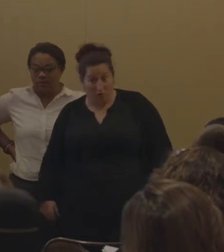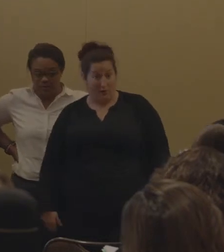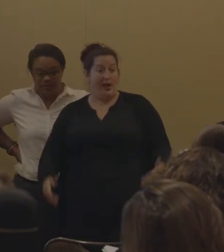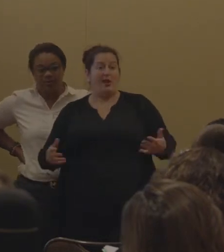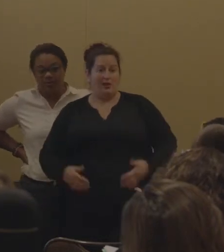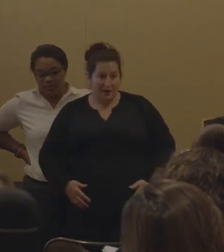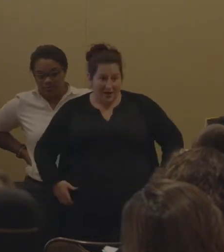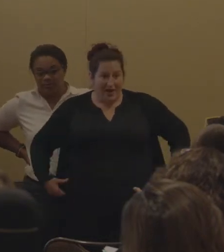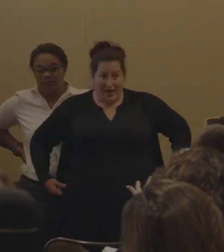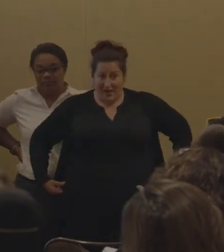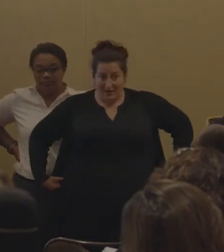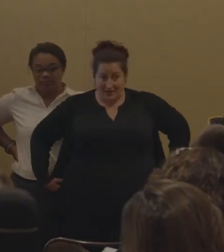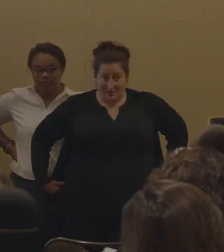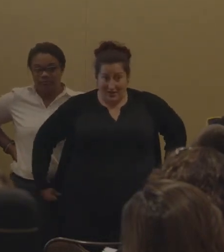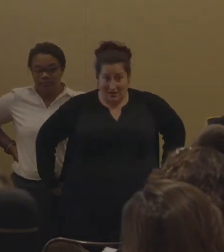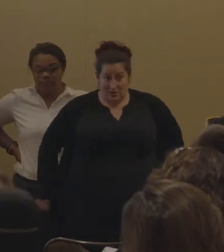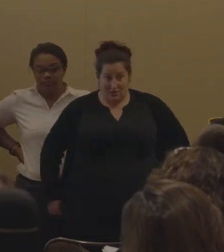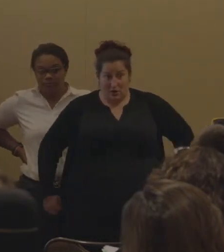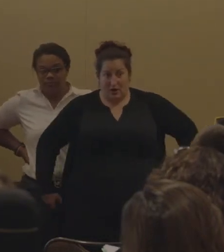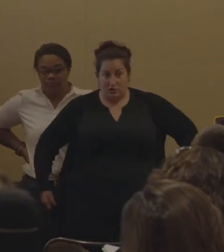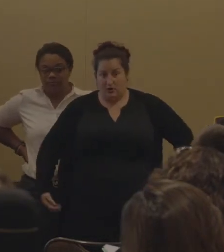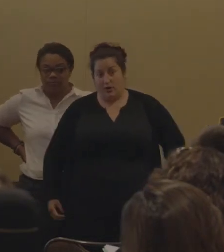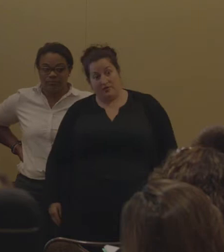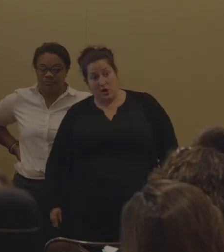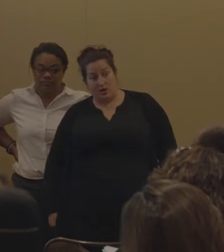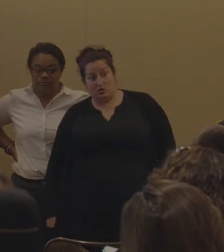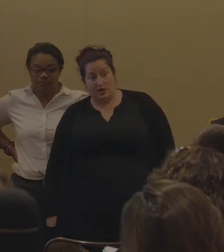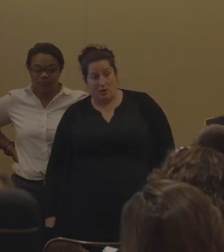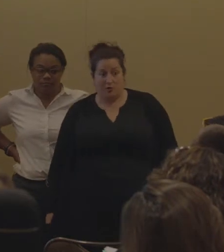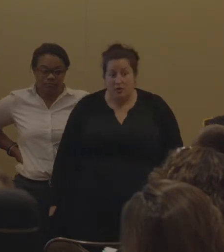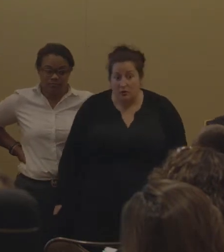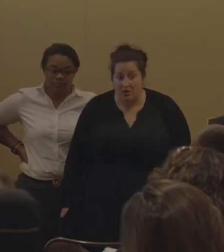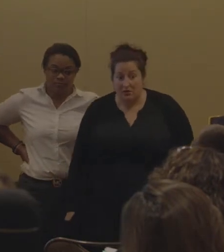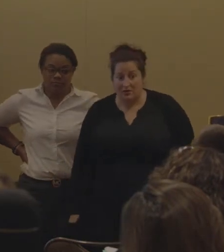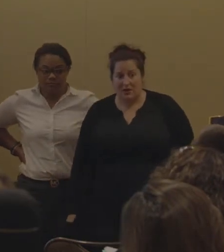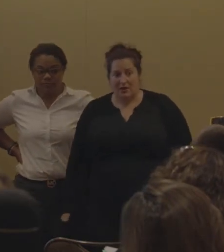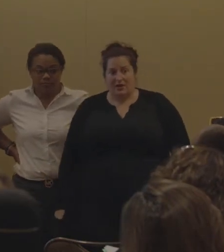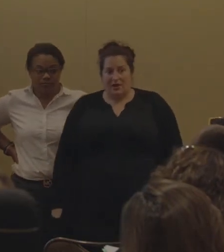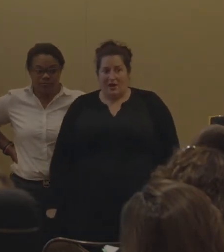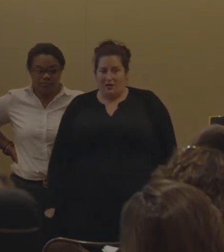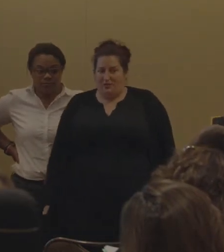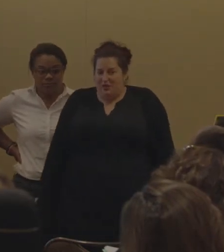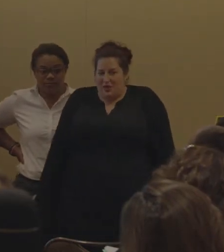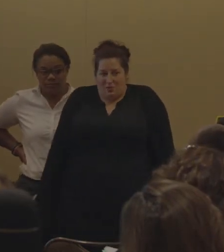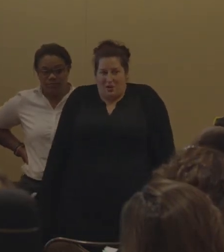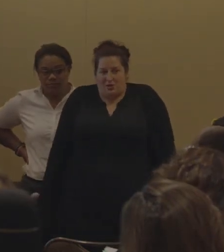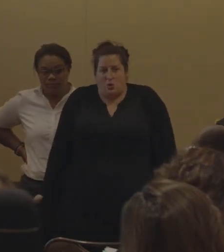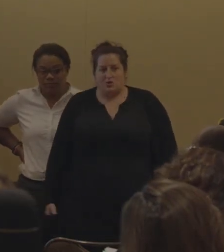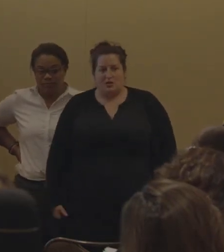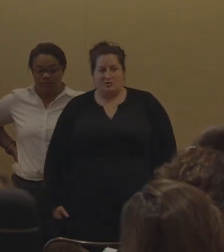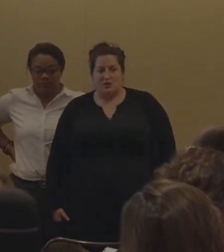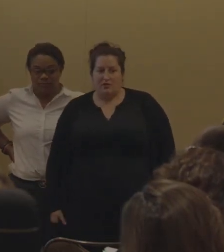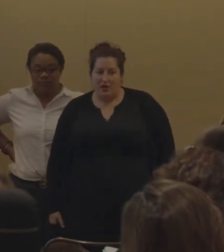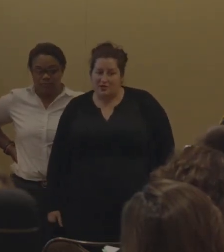just going in and getting in touch with the VR counselor, and they're like, the VR counselor's not here, they're really, really busy. And we feel like we're being